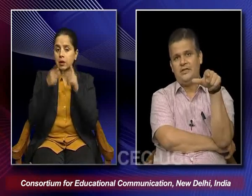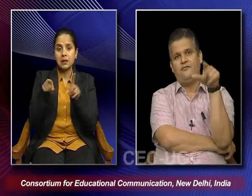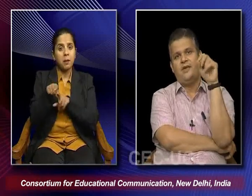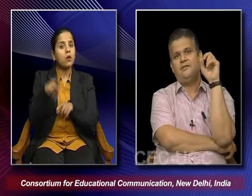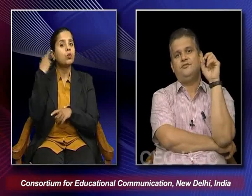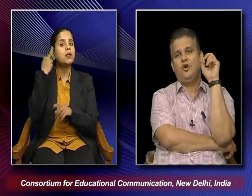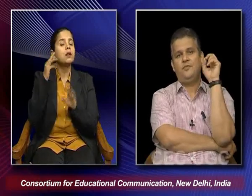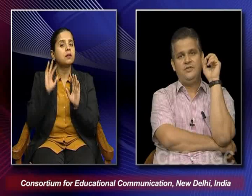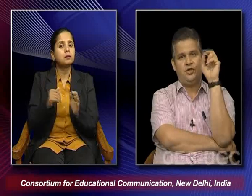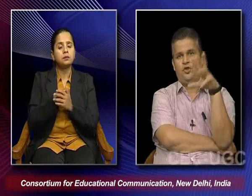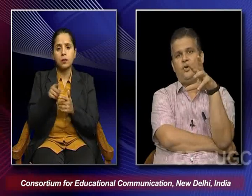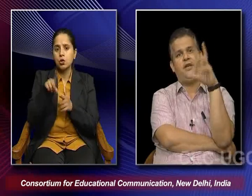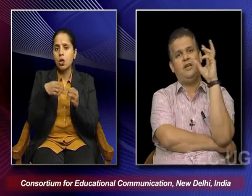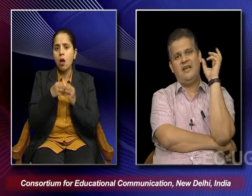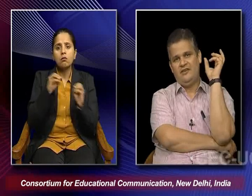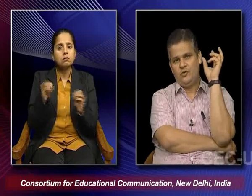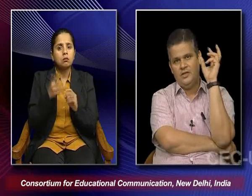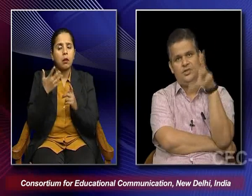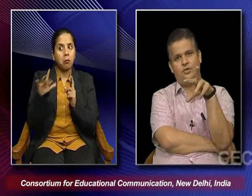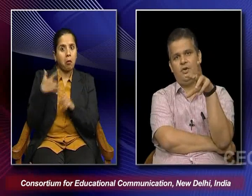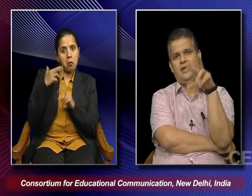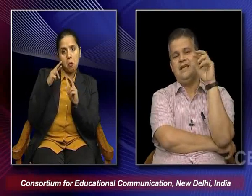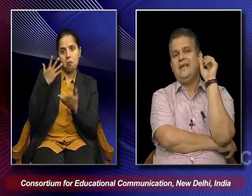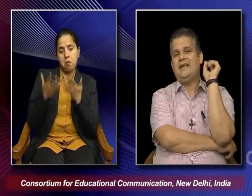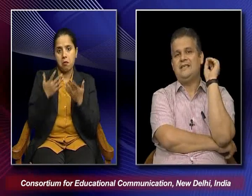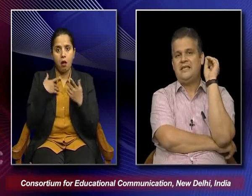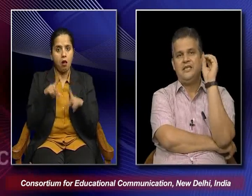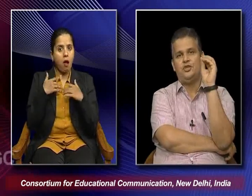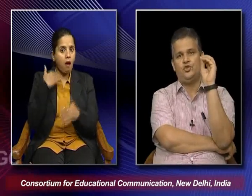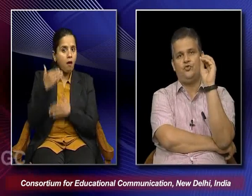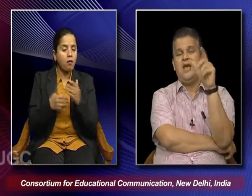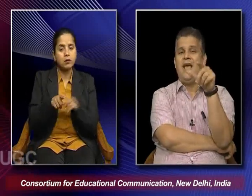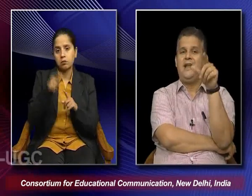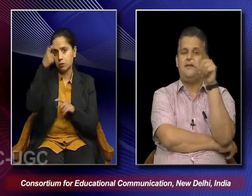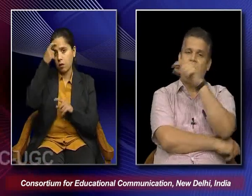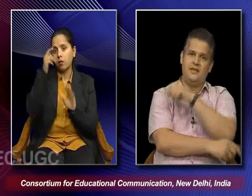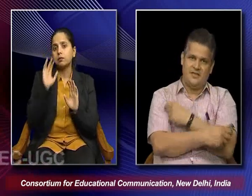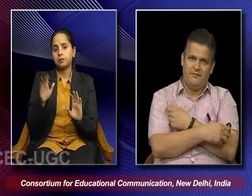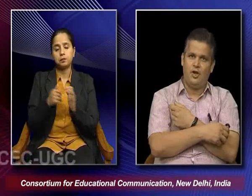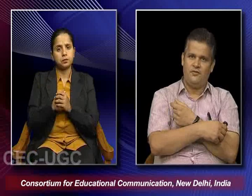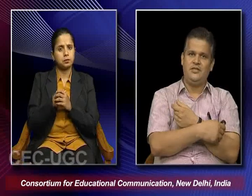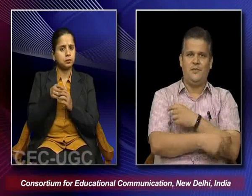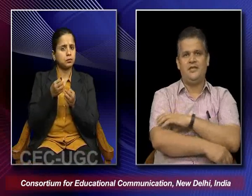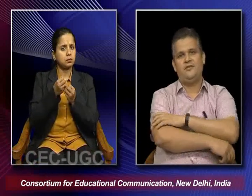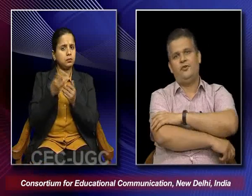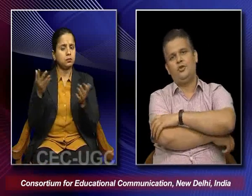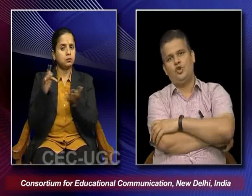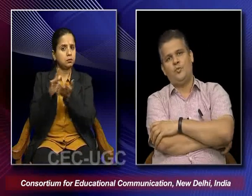a reason where job insecurity, livelihood insecurity is a key issue. And in several of these